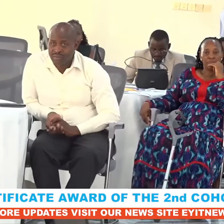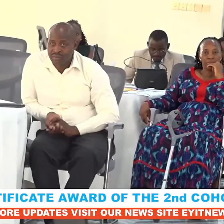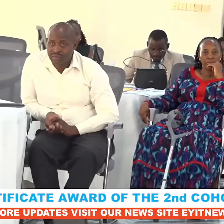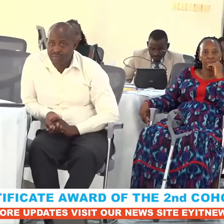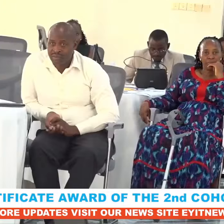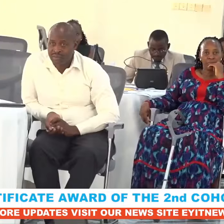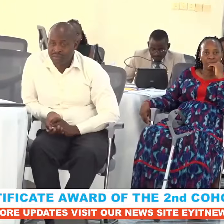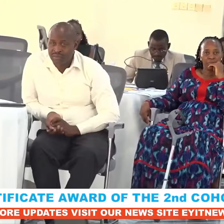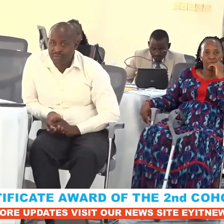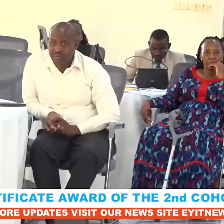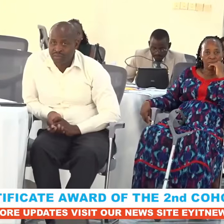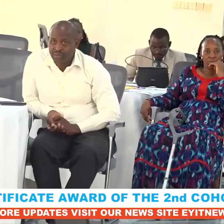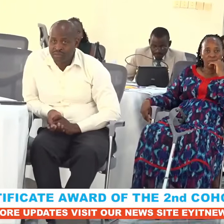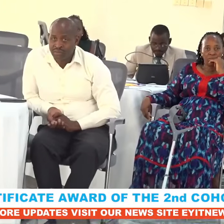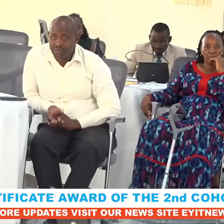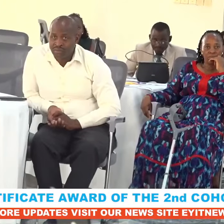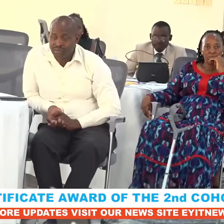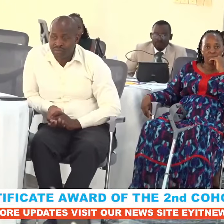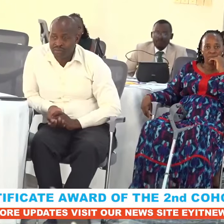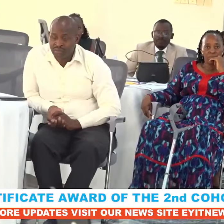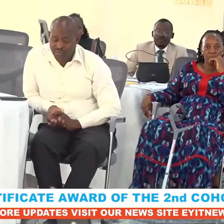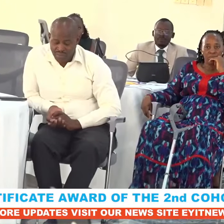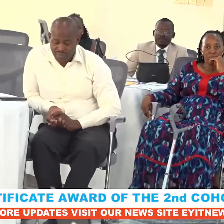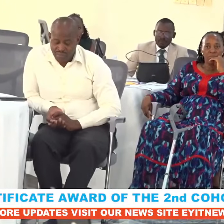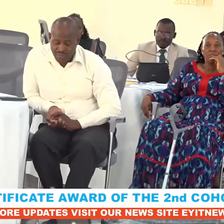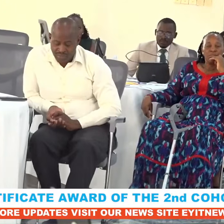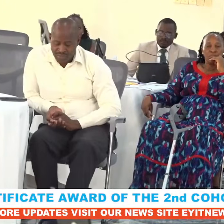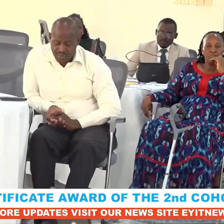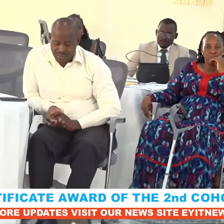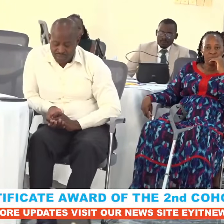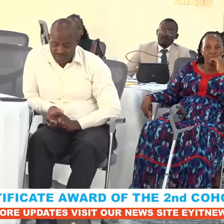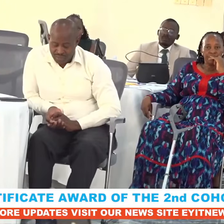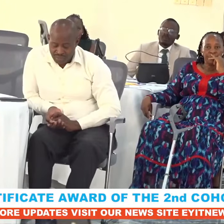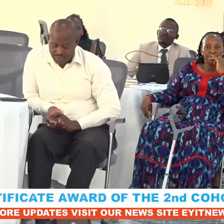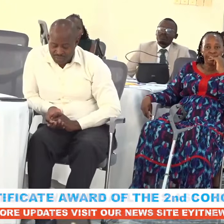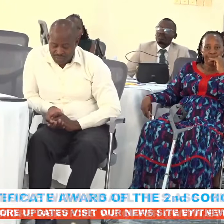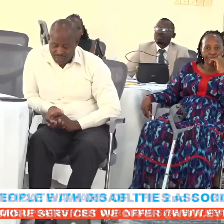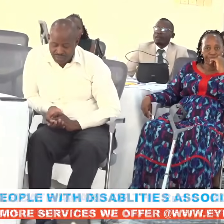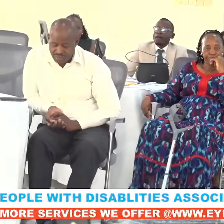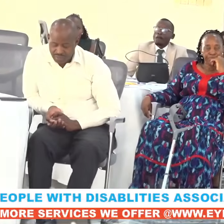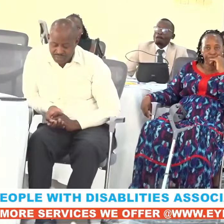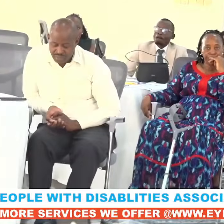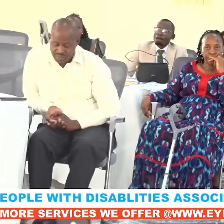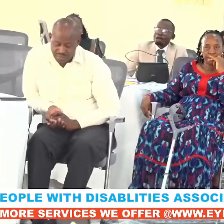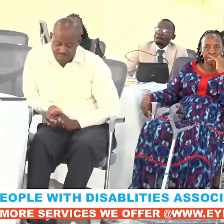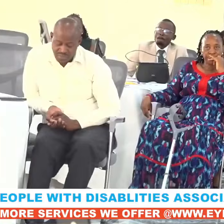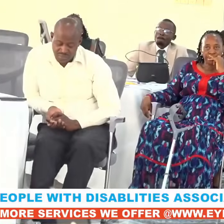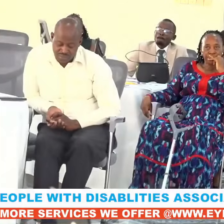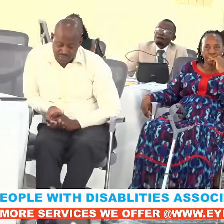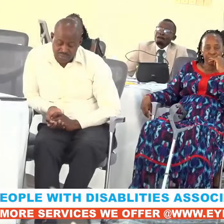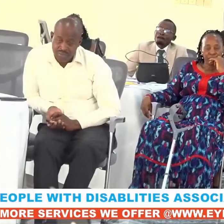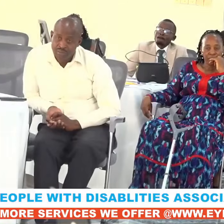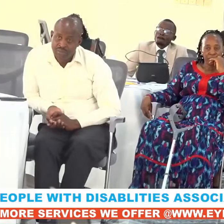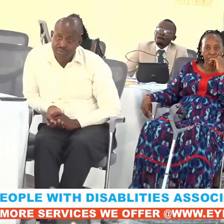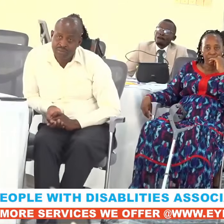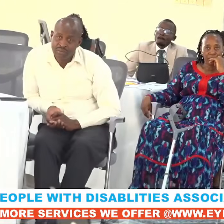I hope you have those professional ethics. So I want to stop